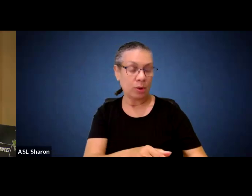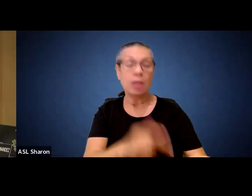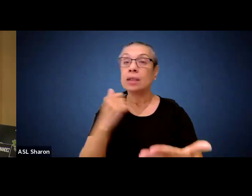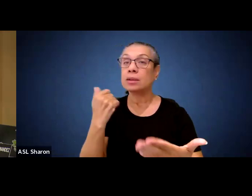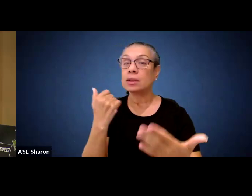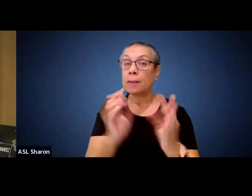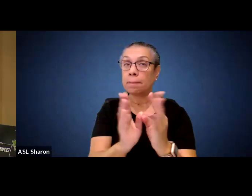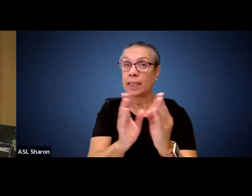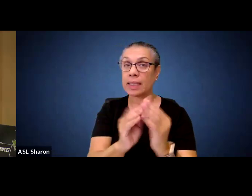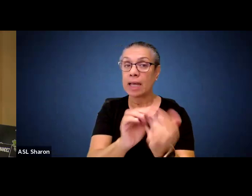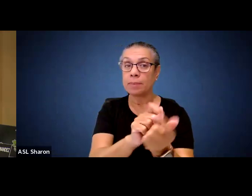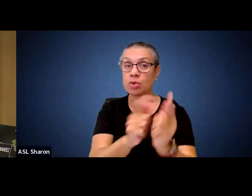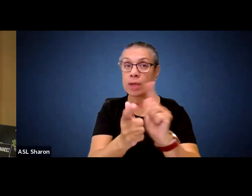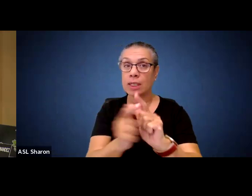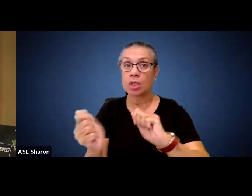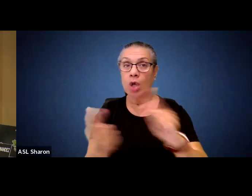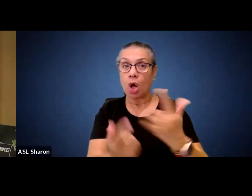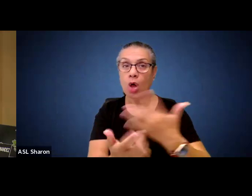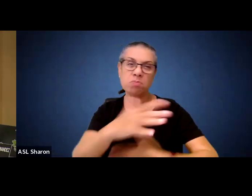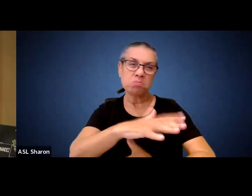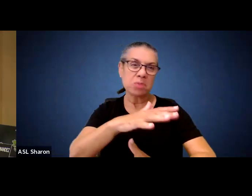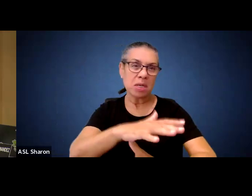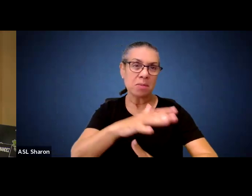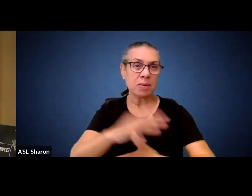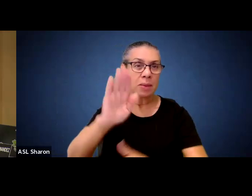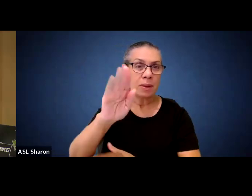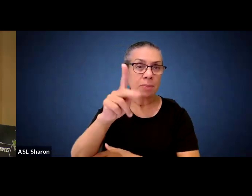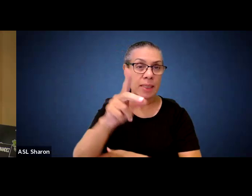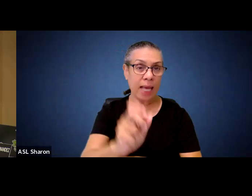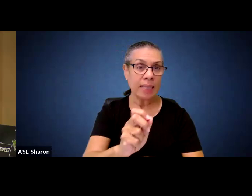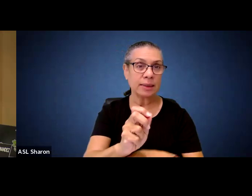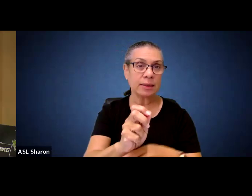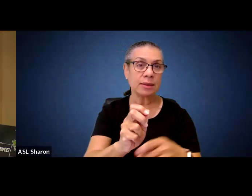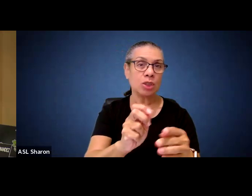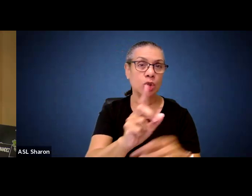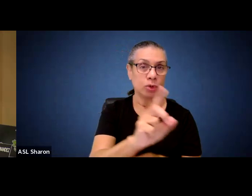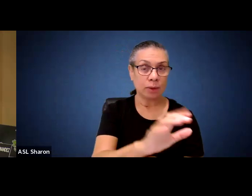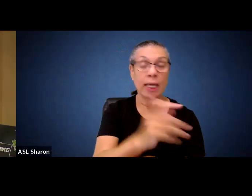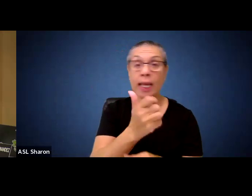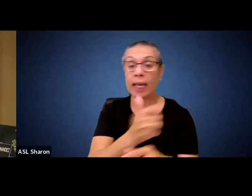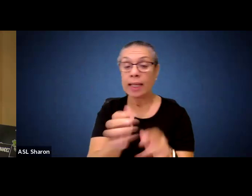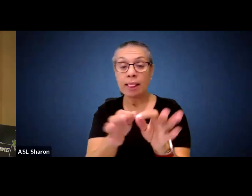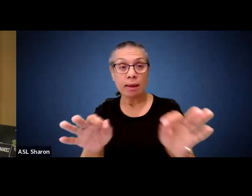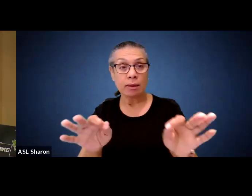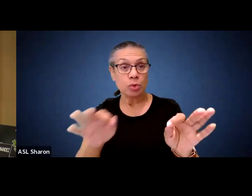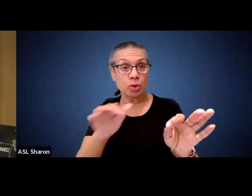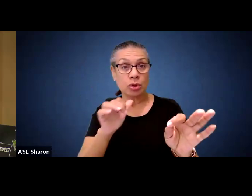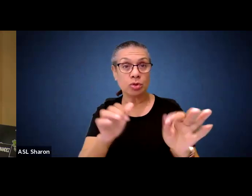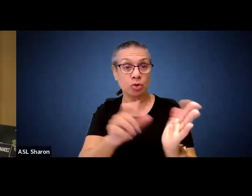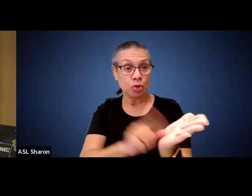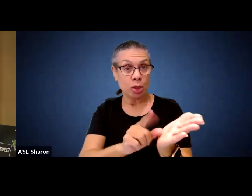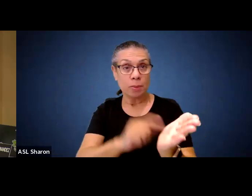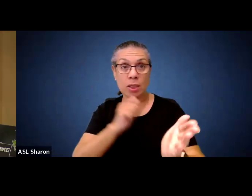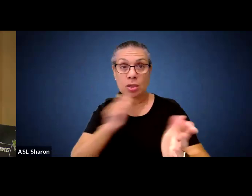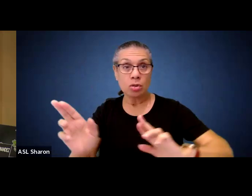translated into all of the major BPS languages. Any translations that are not ready prior to the start